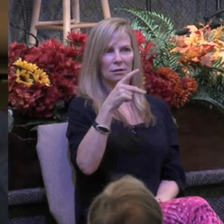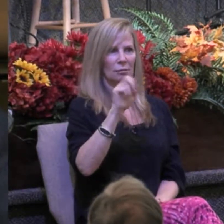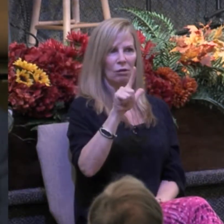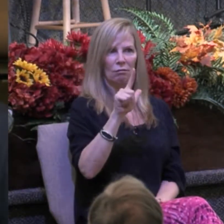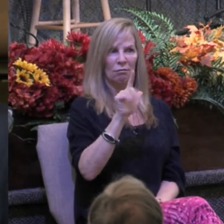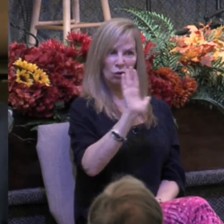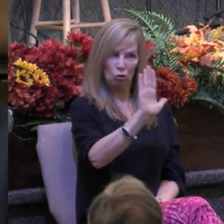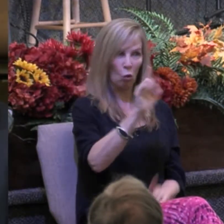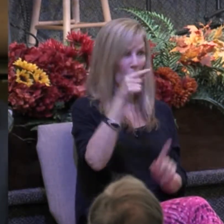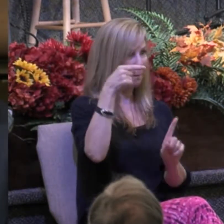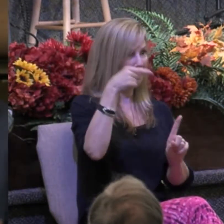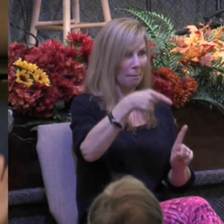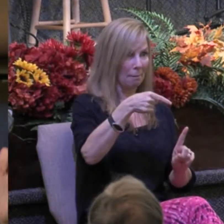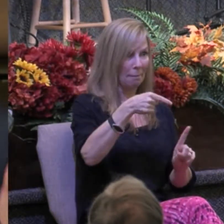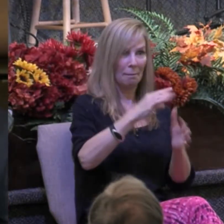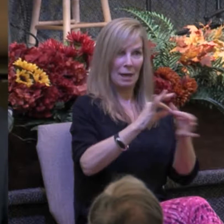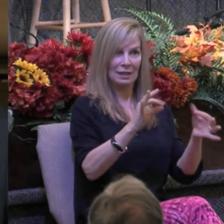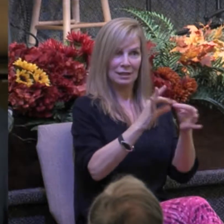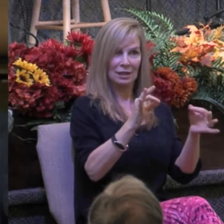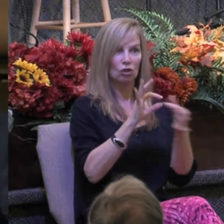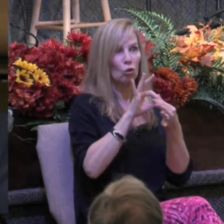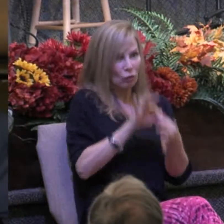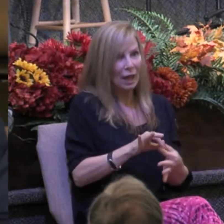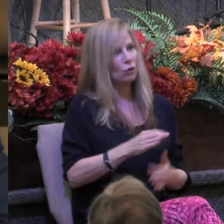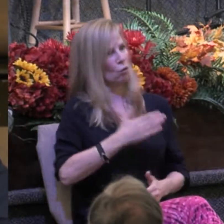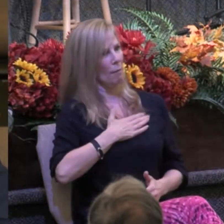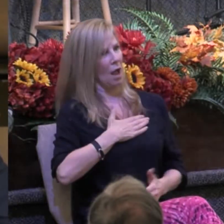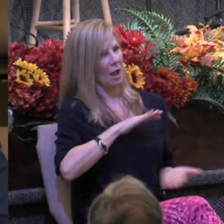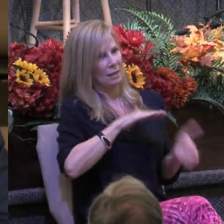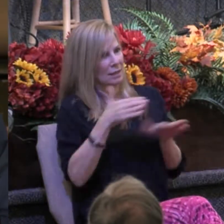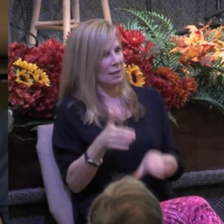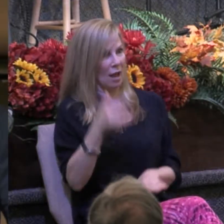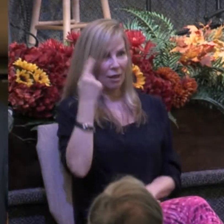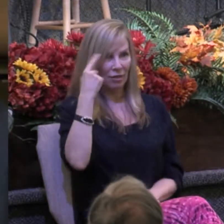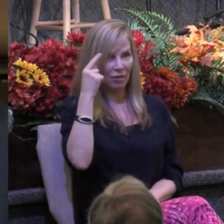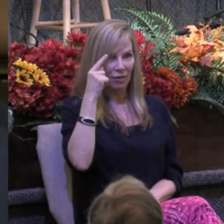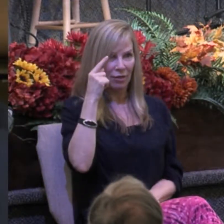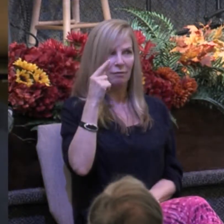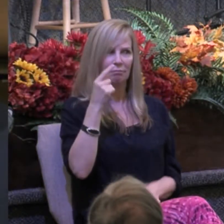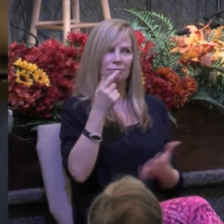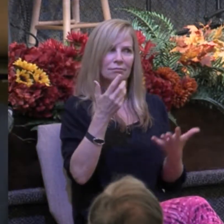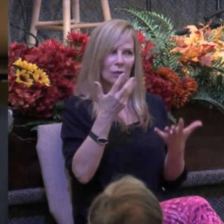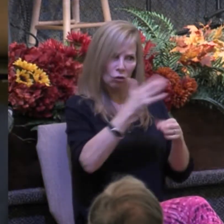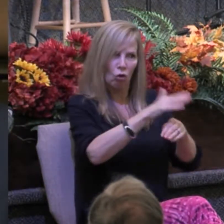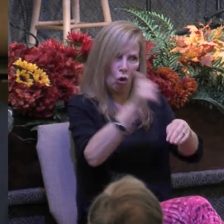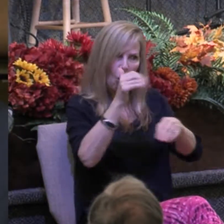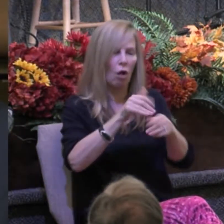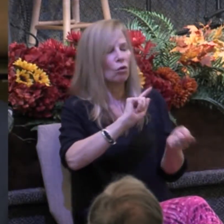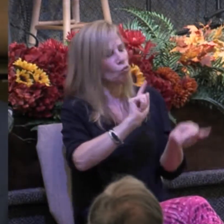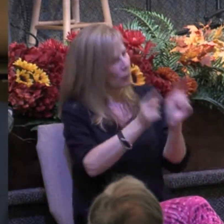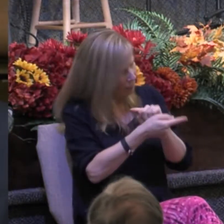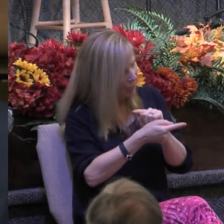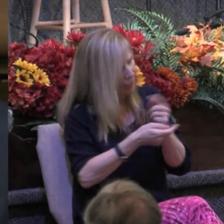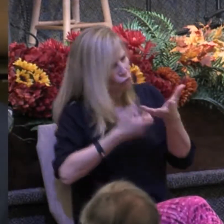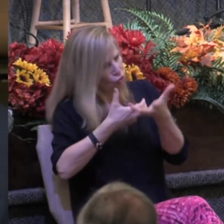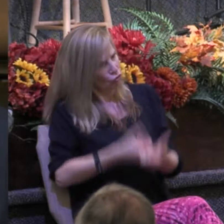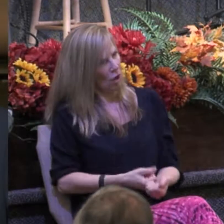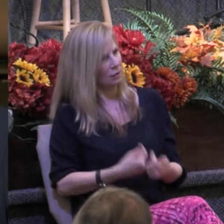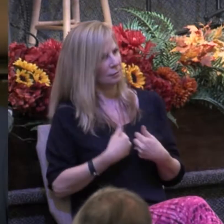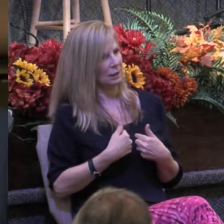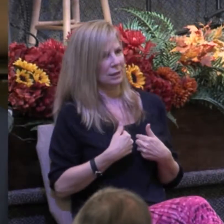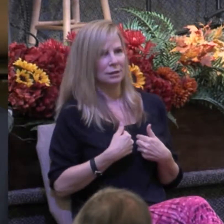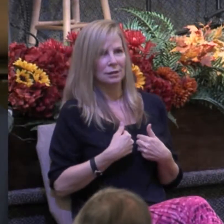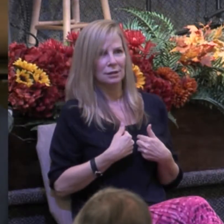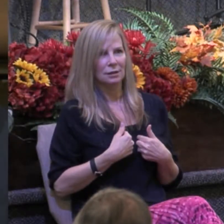to be centered now around Christ's substitutionary death, as they called the lost to repent of their sin, place their trust in